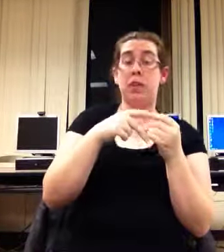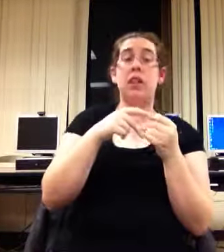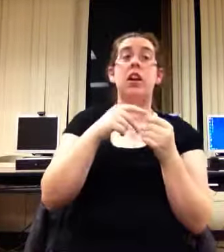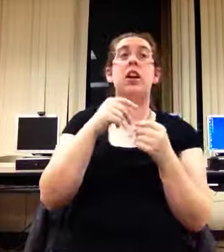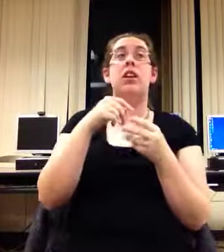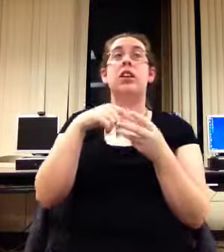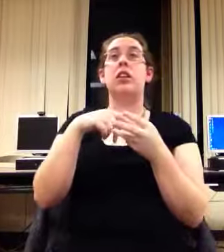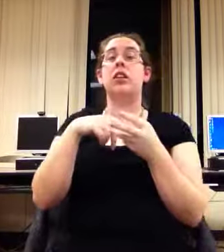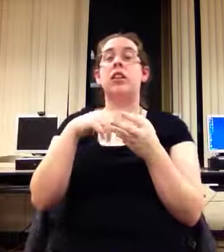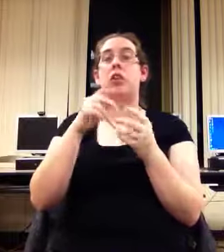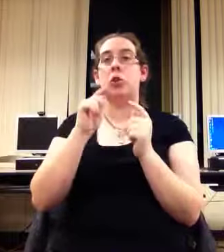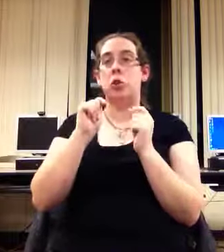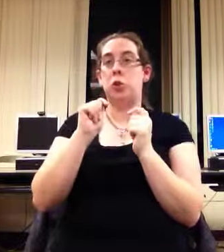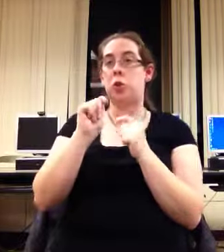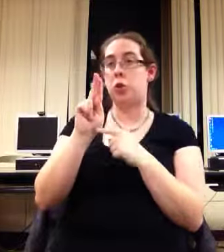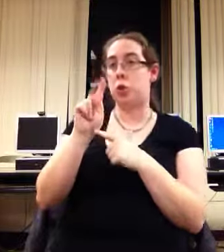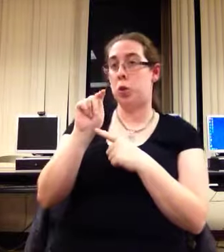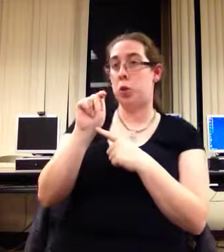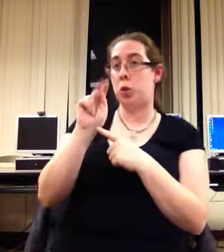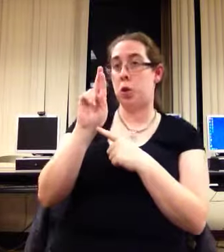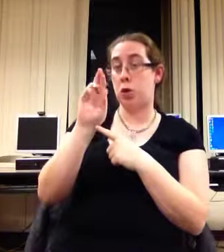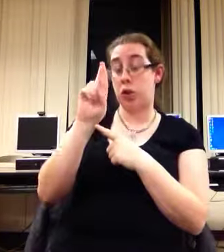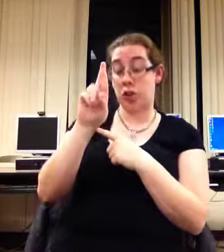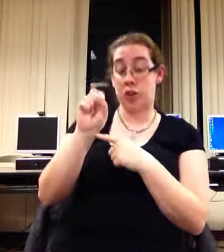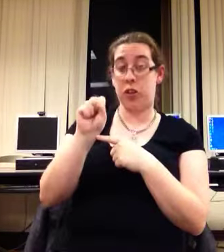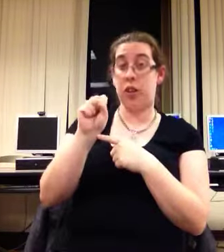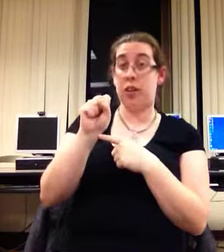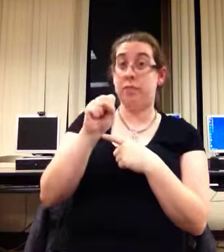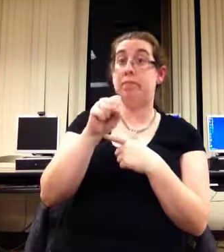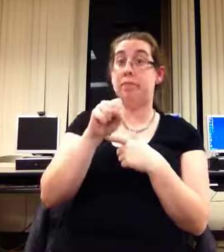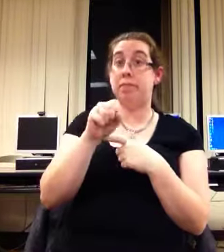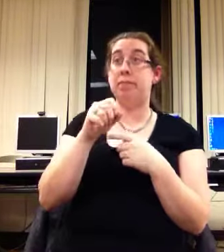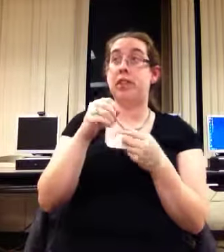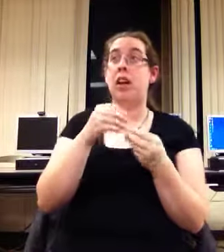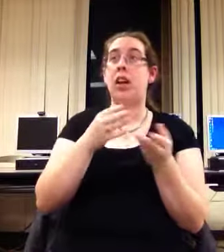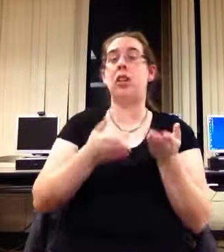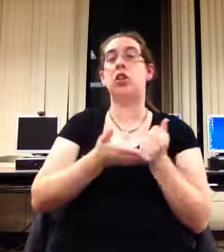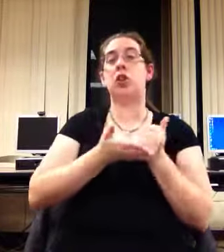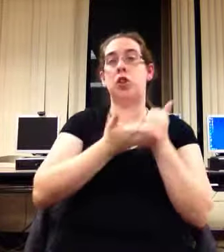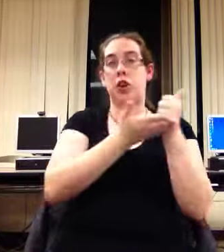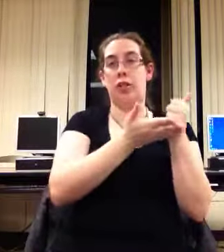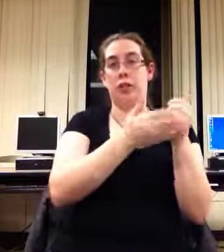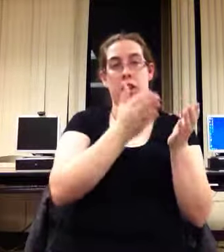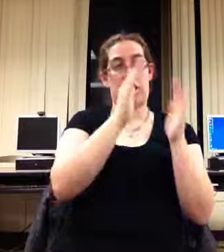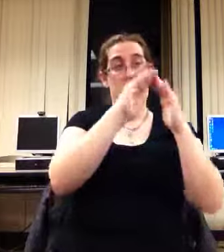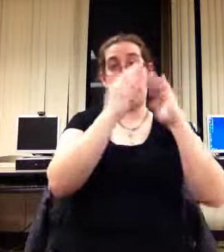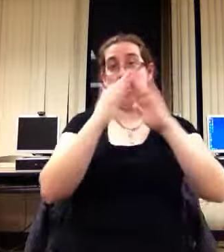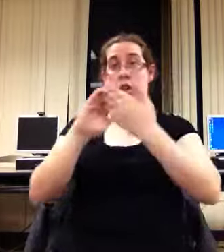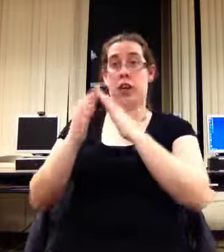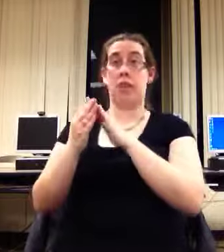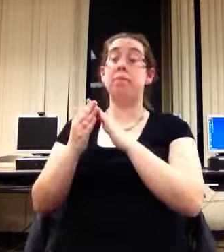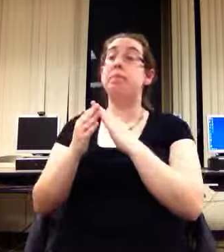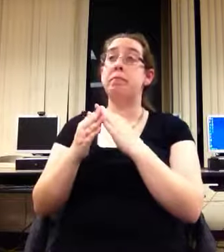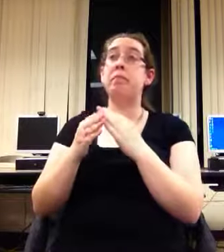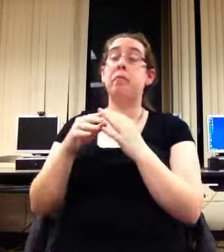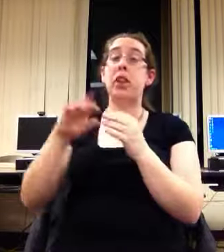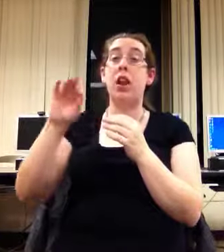community. Non-federally funded work-study programs may have similar rules. You should see your financial aid or